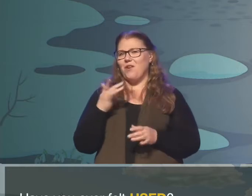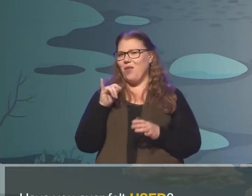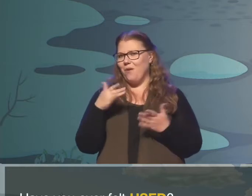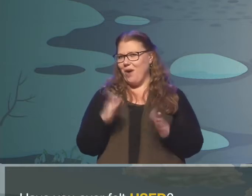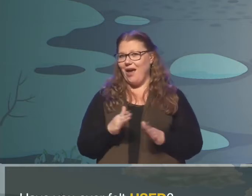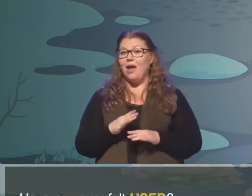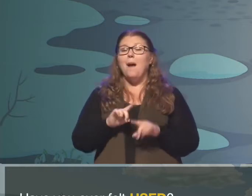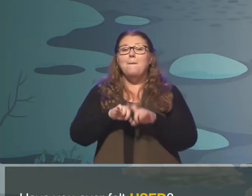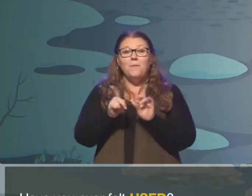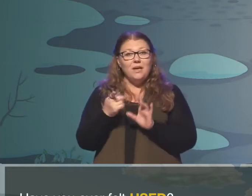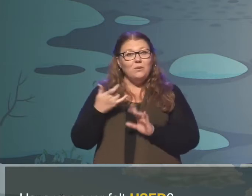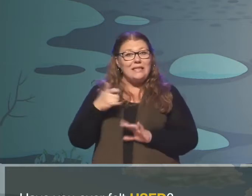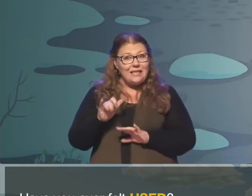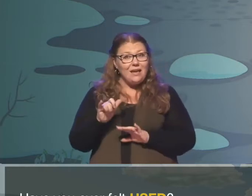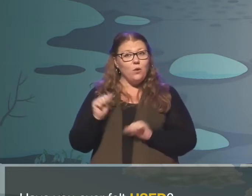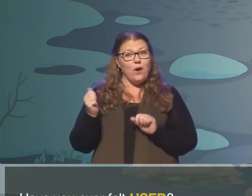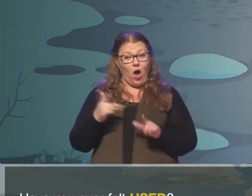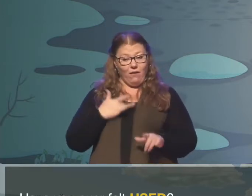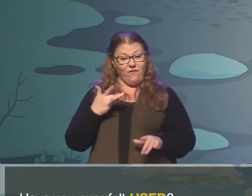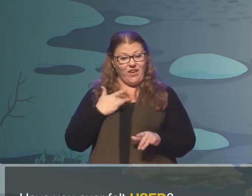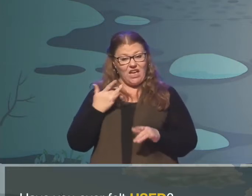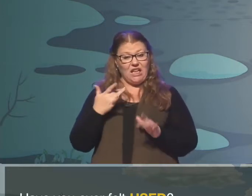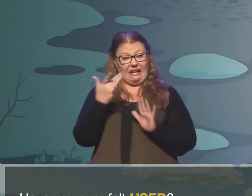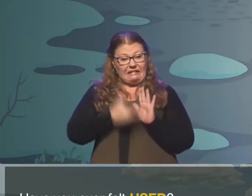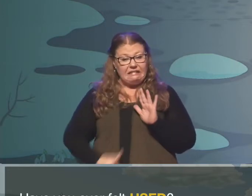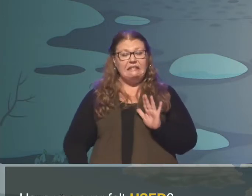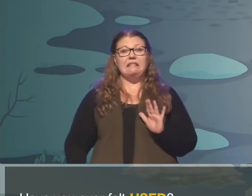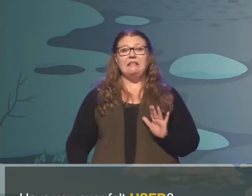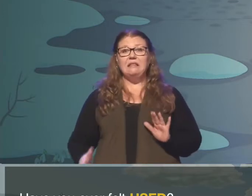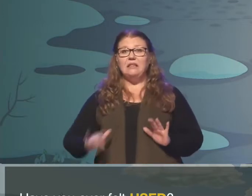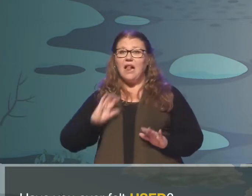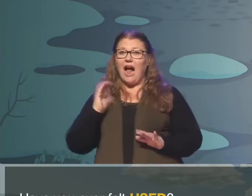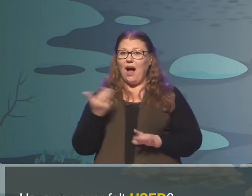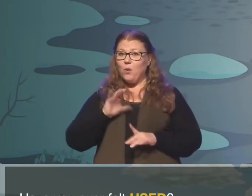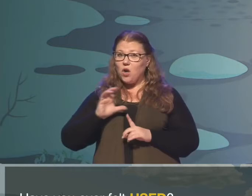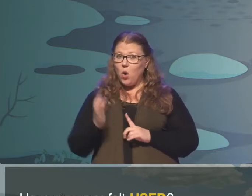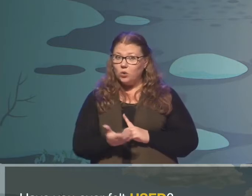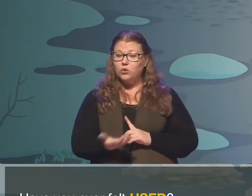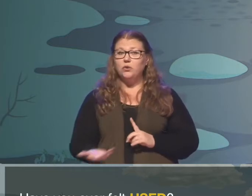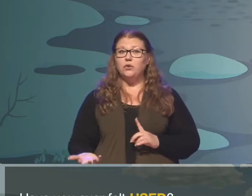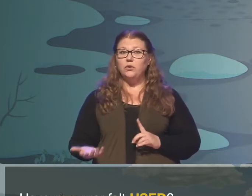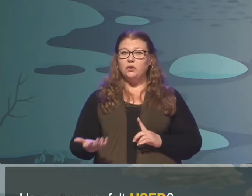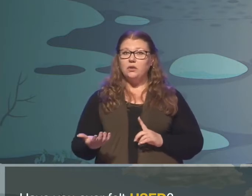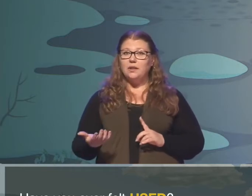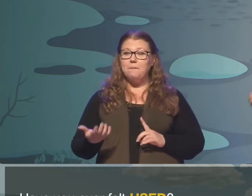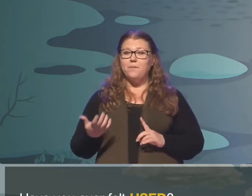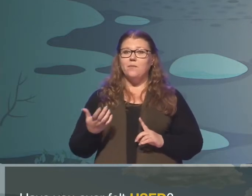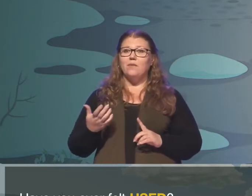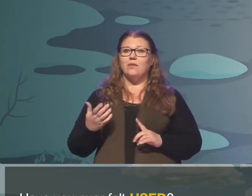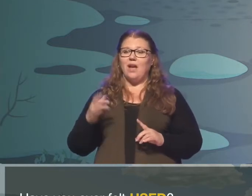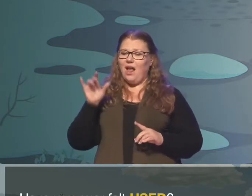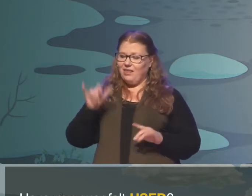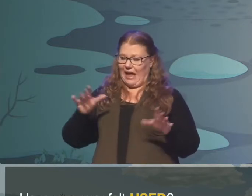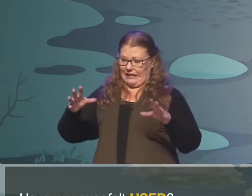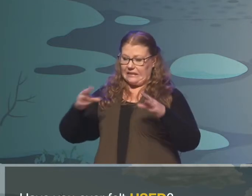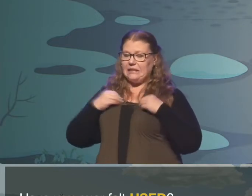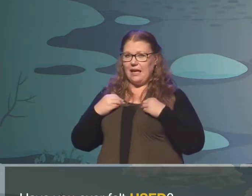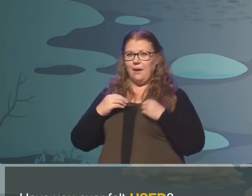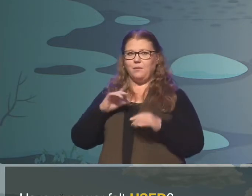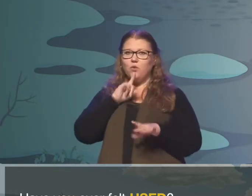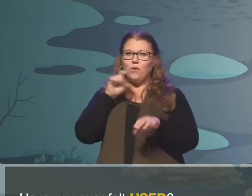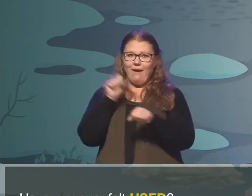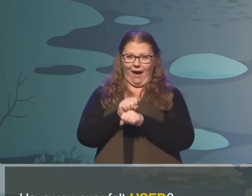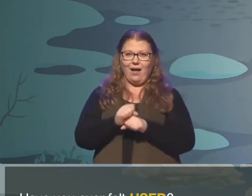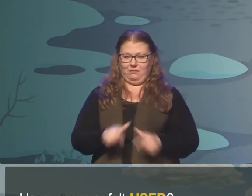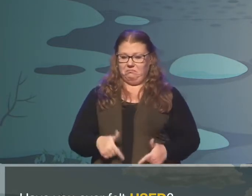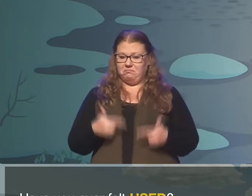feel used, yet we all do feel used. And here's what's fascinating. Our culture is a culture that just accepts the reality